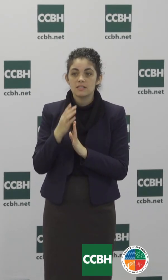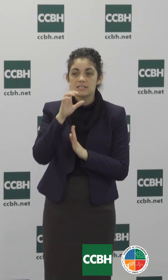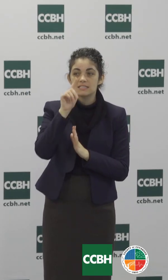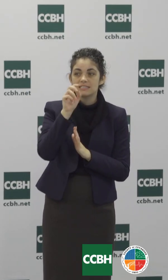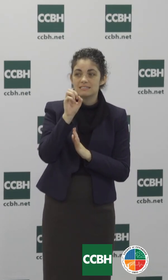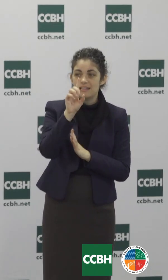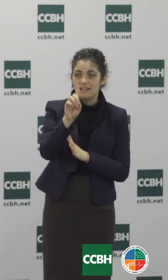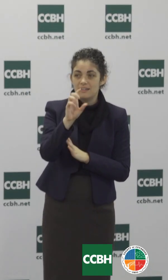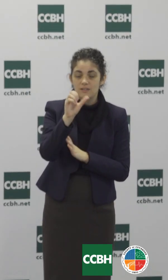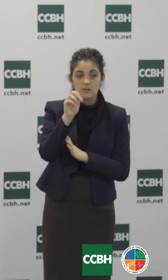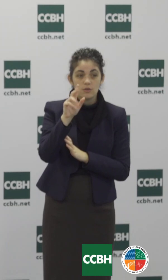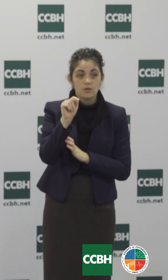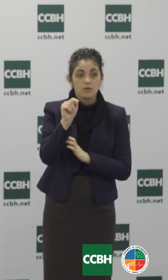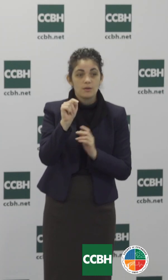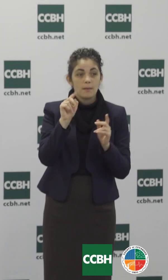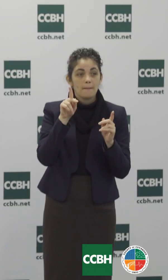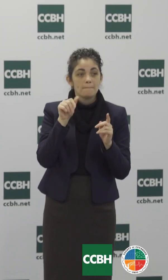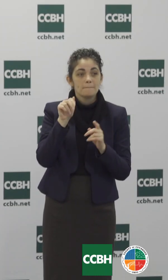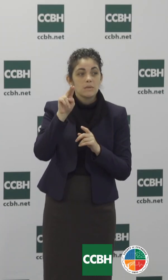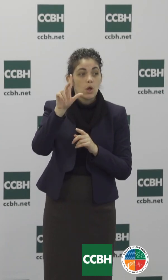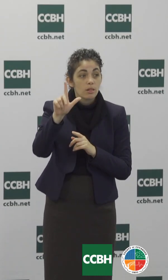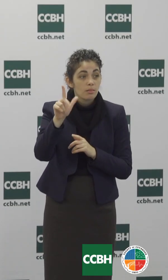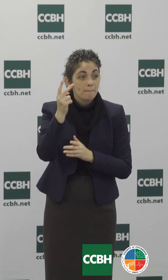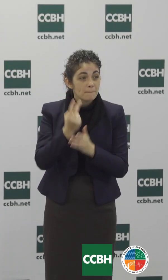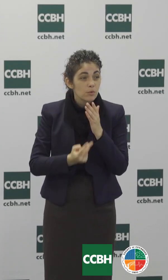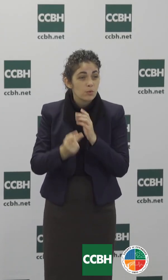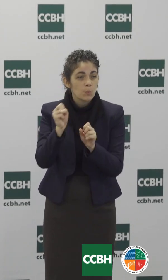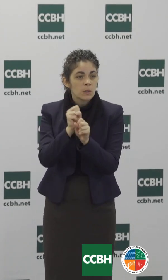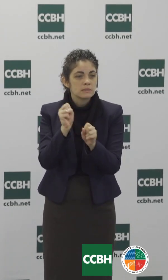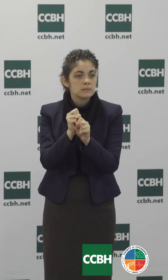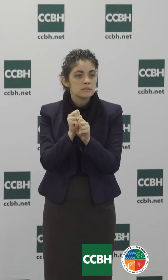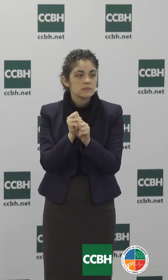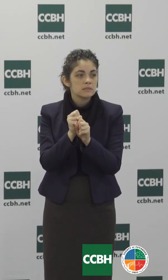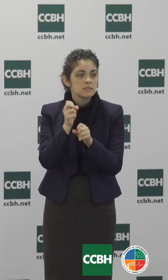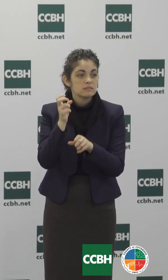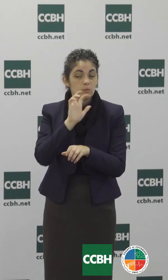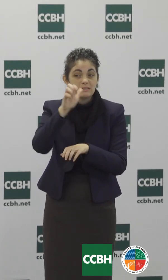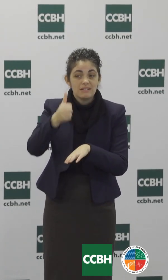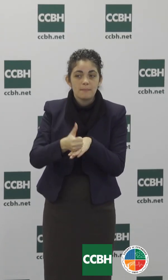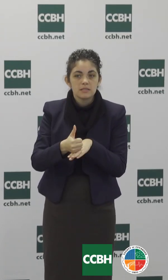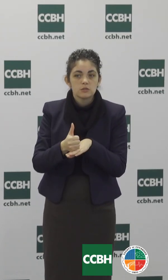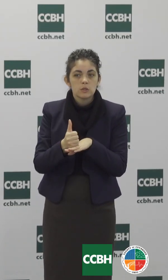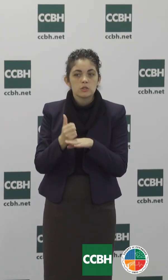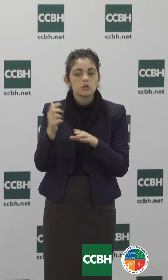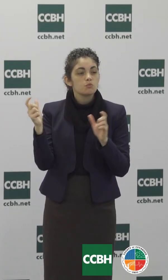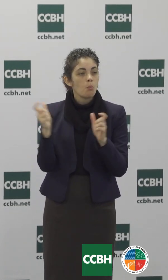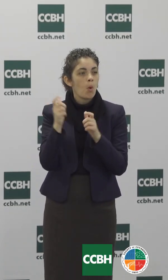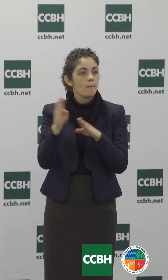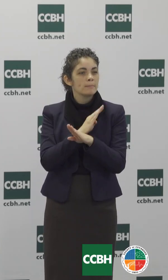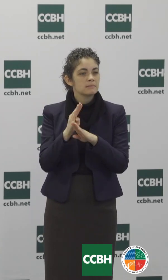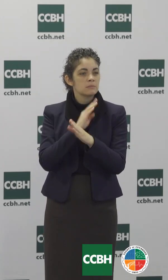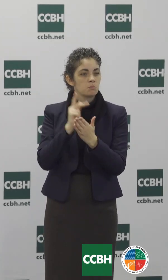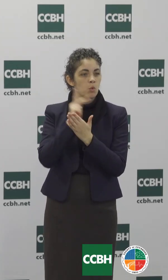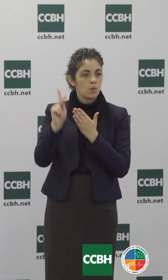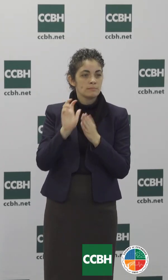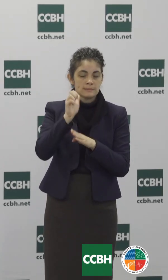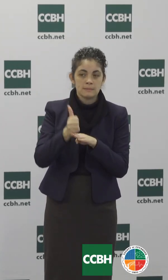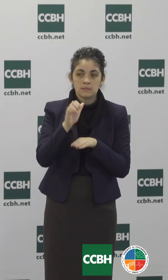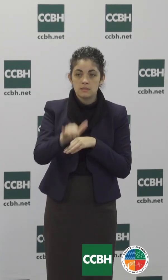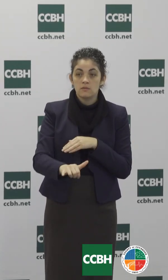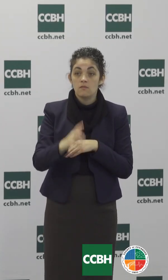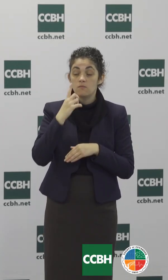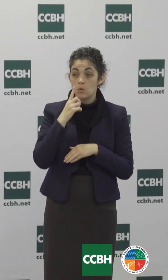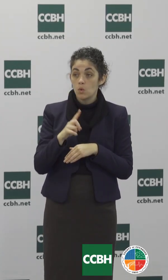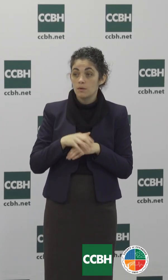Carter, and Paul Hertig, who both worked very, very hard to put this small business program together. In